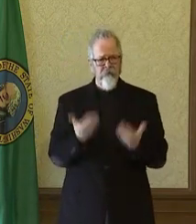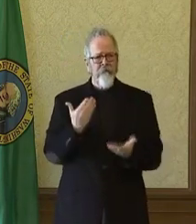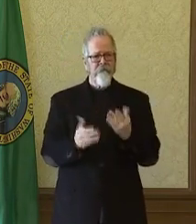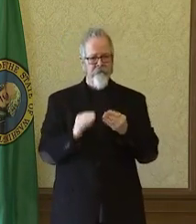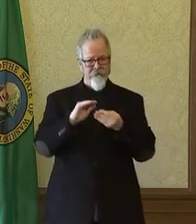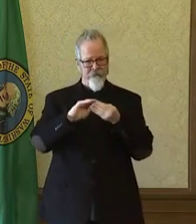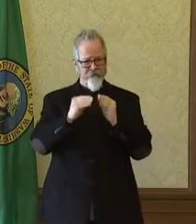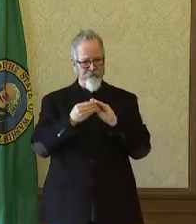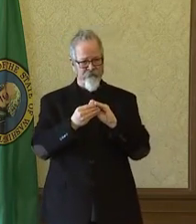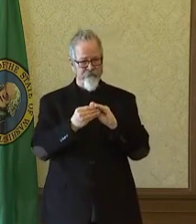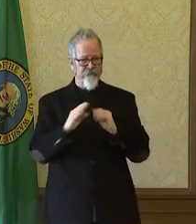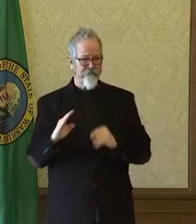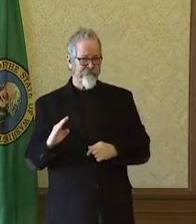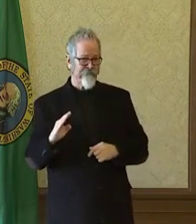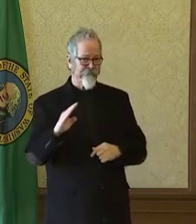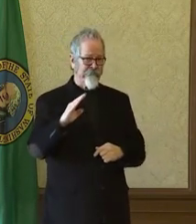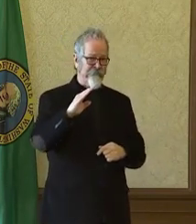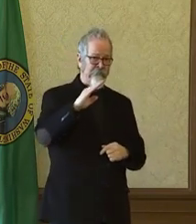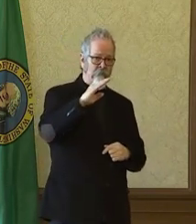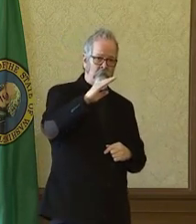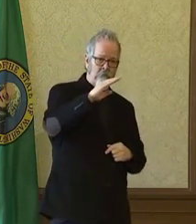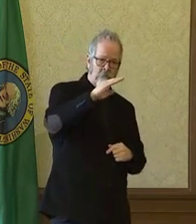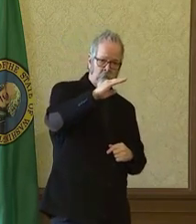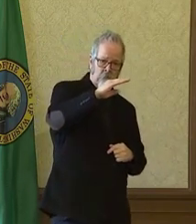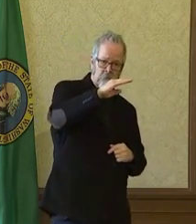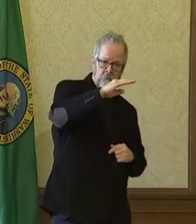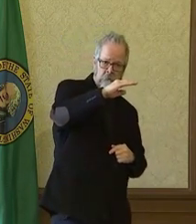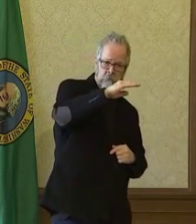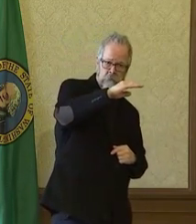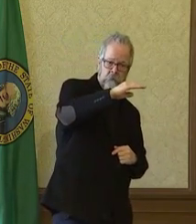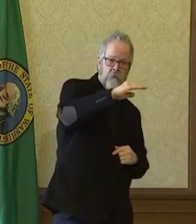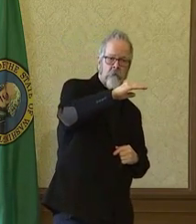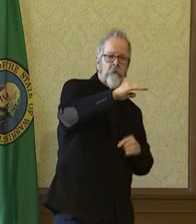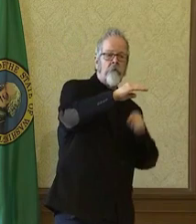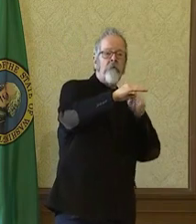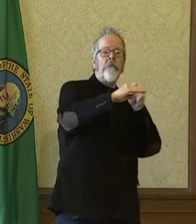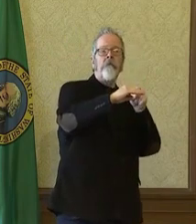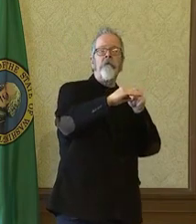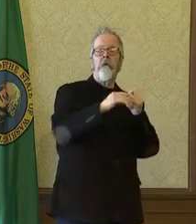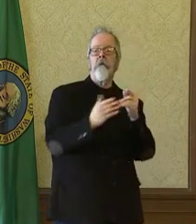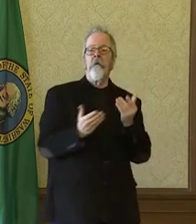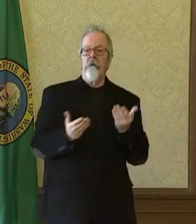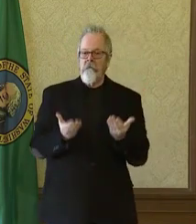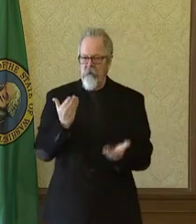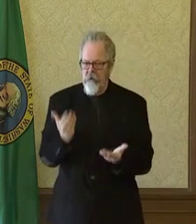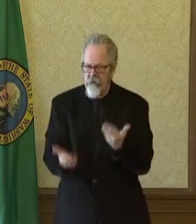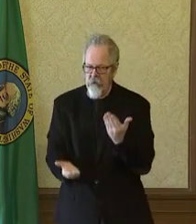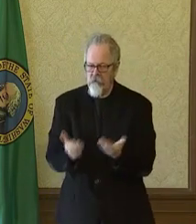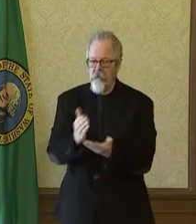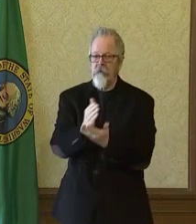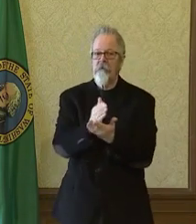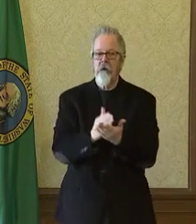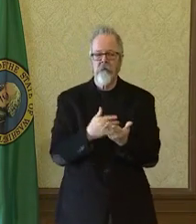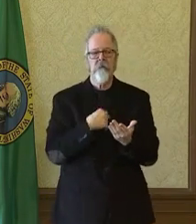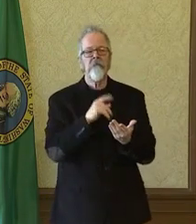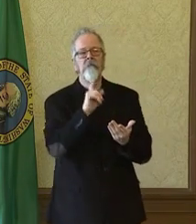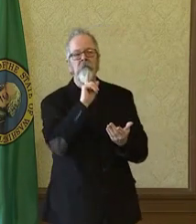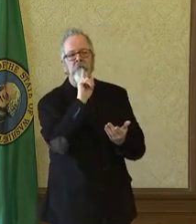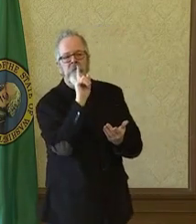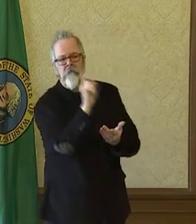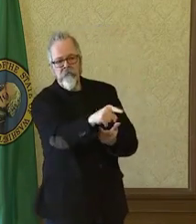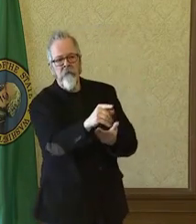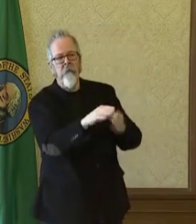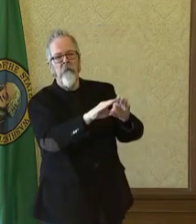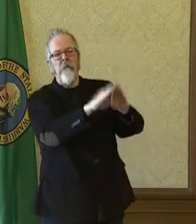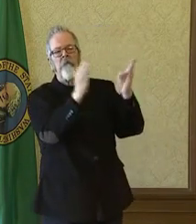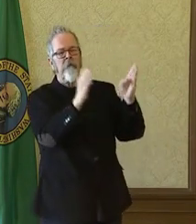there may, and I emphasize may, be the ability to allow the industry to come back with certain more restrictions. It's something we're thinking about.